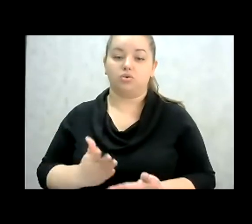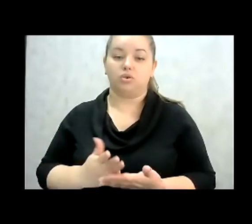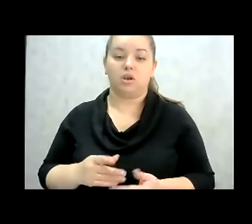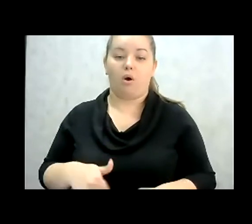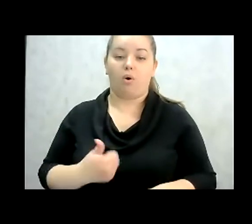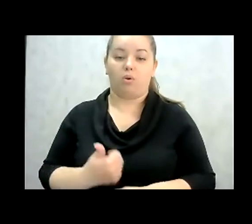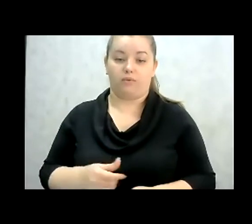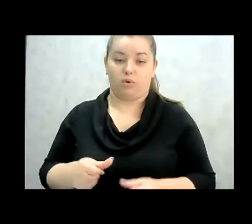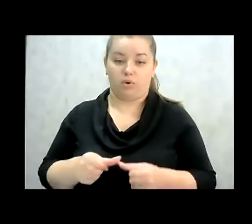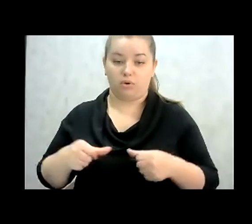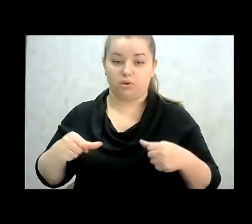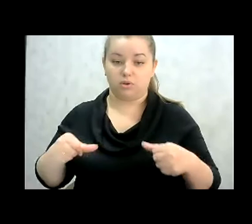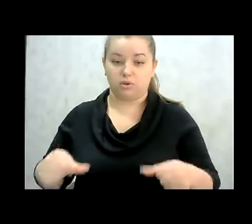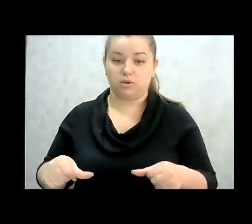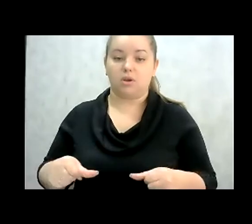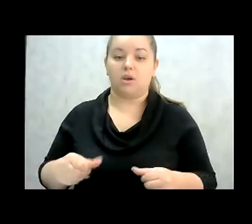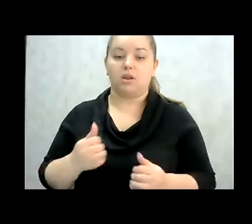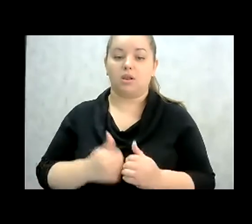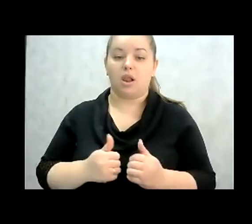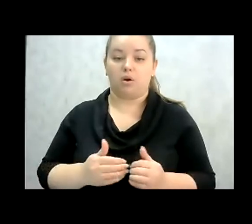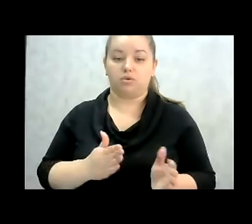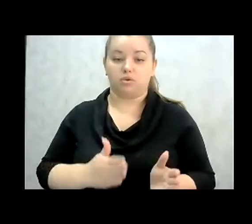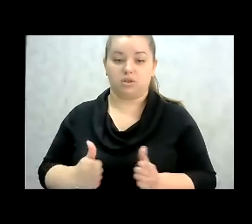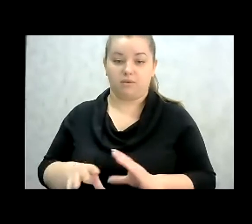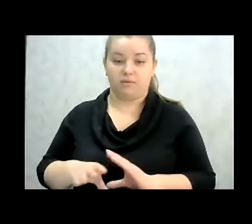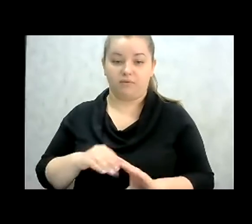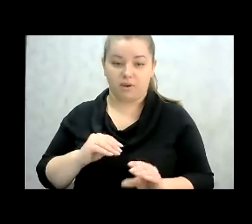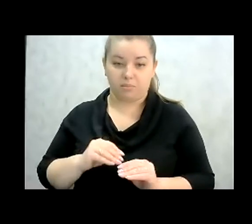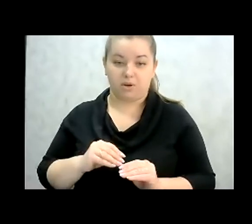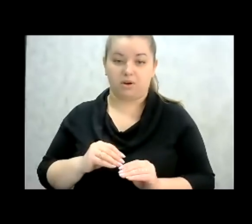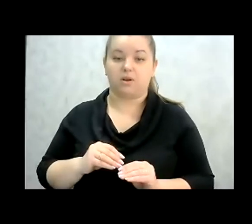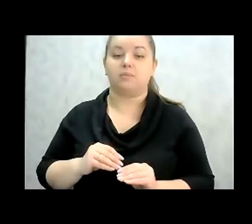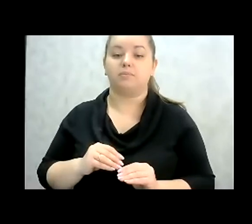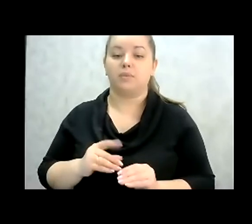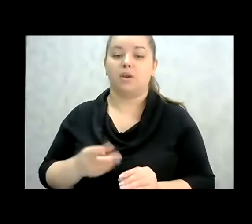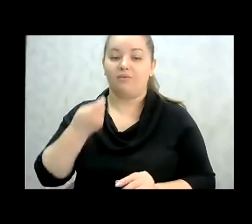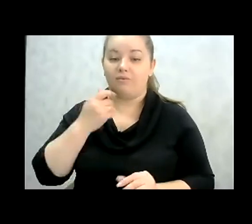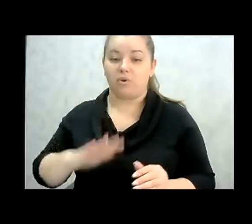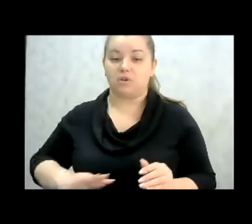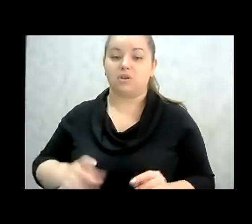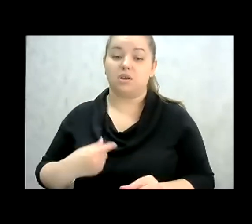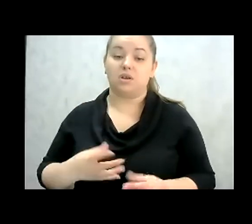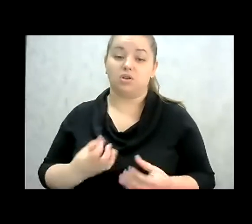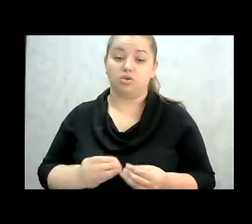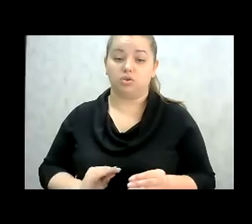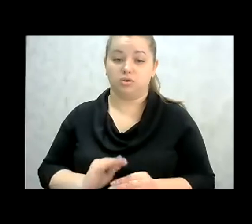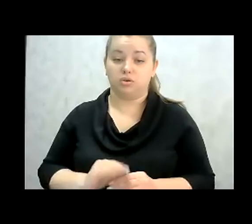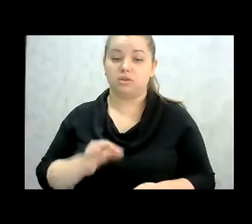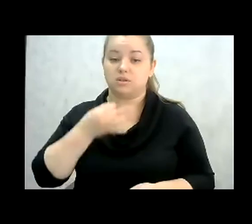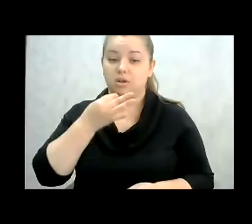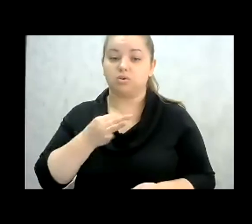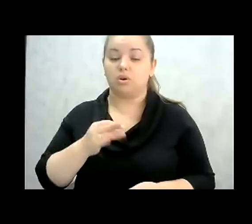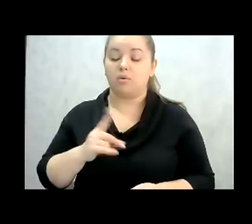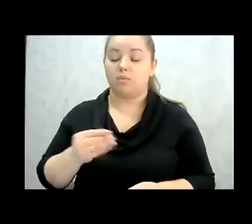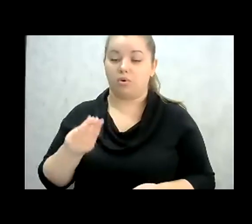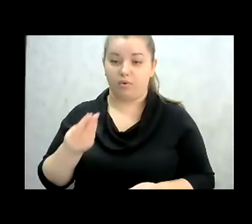made public more promptly, although the CEC is not a key player in the local elections process.